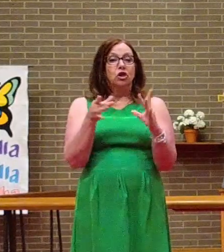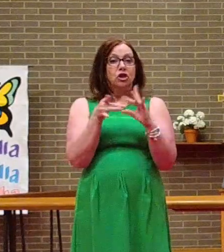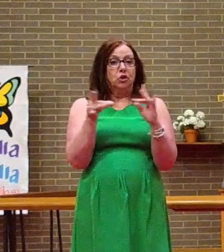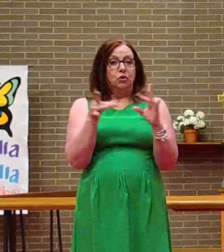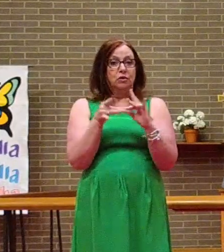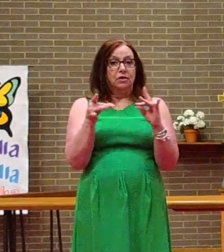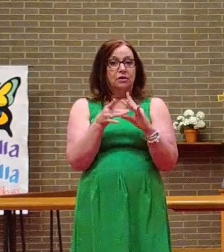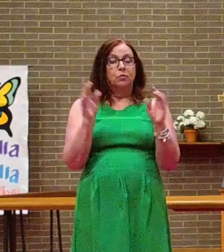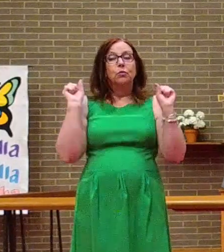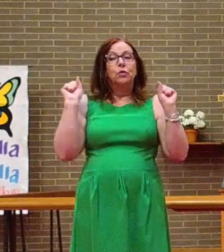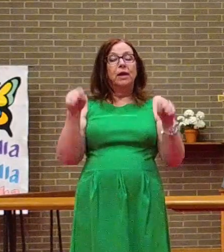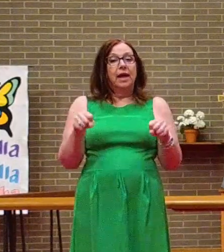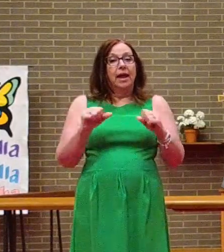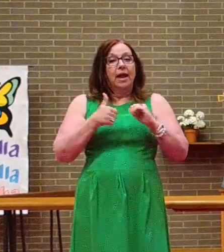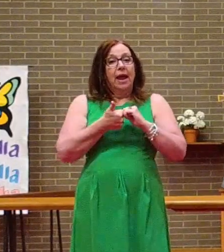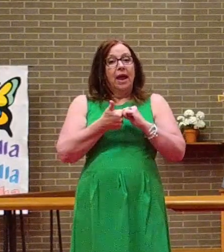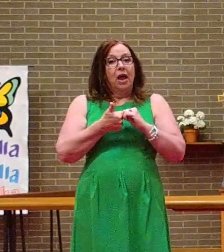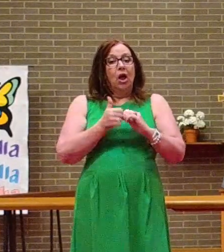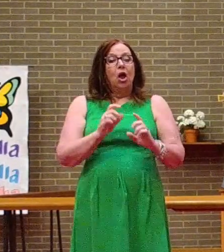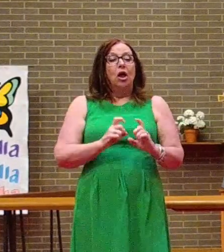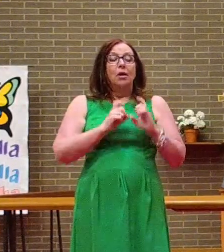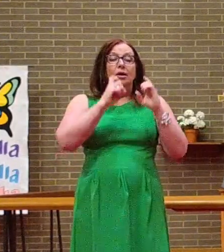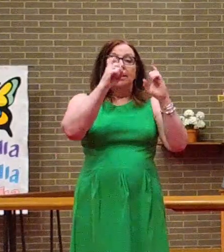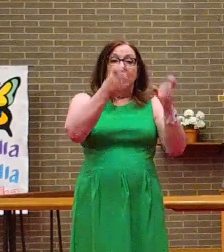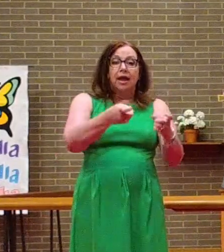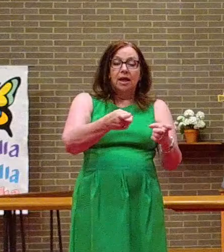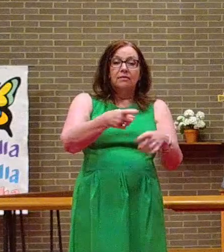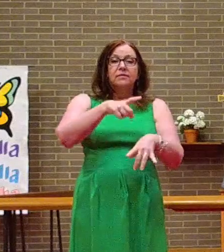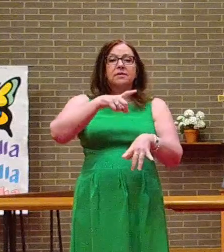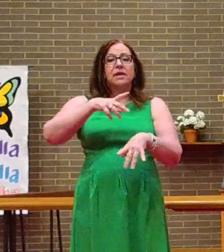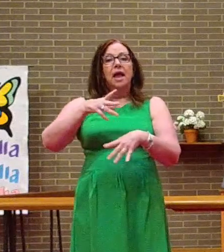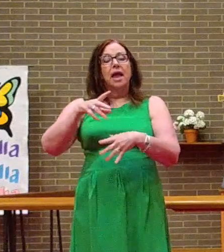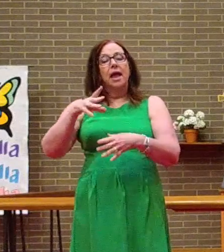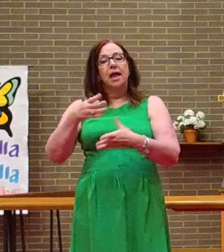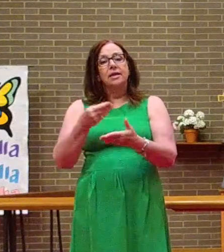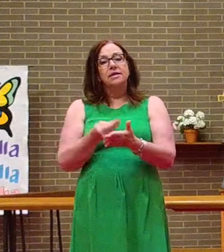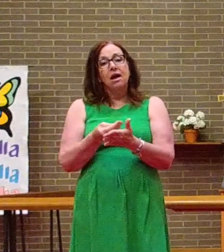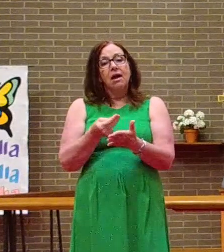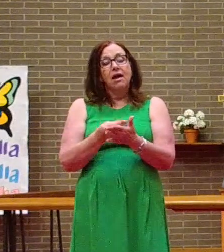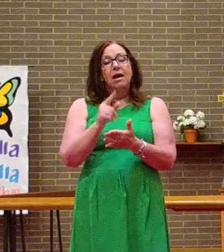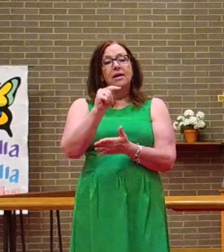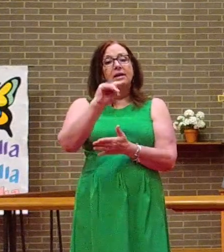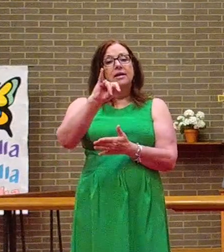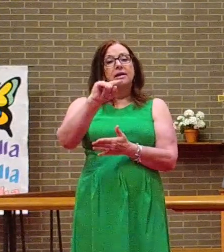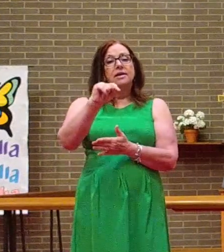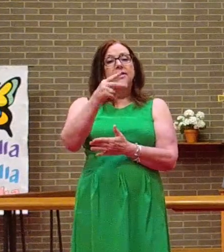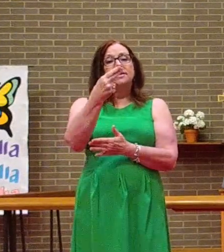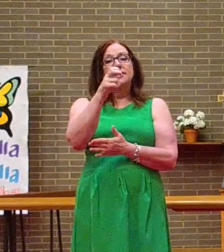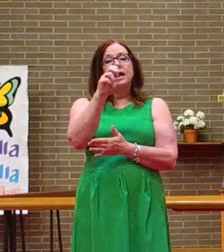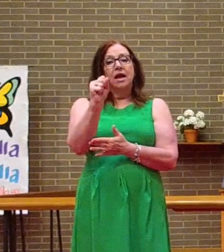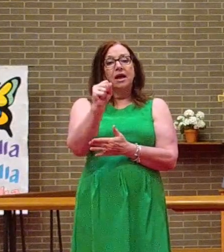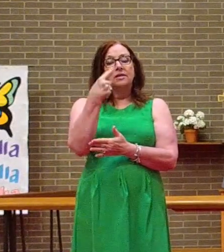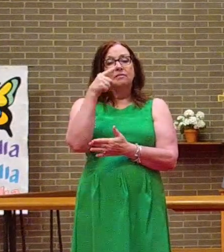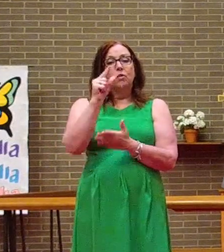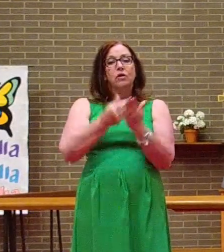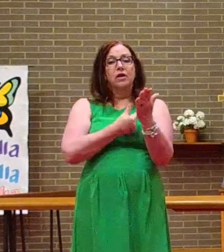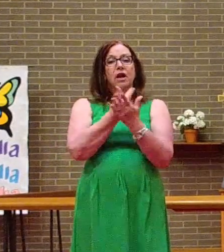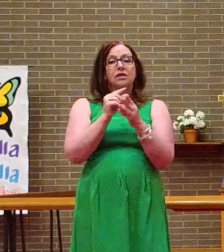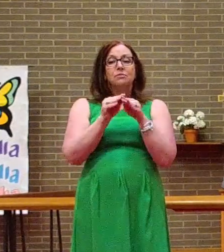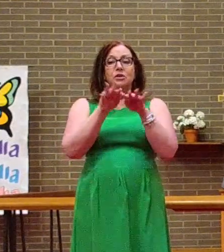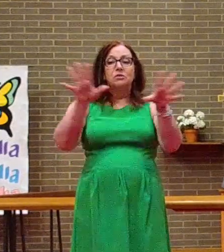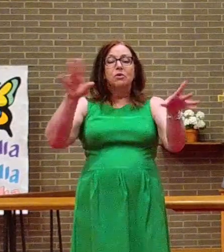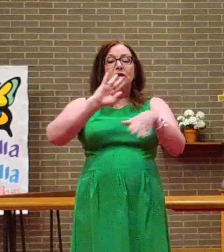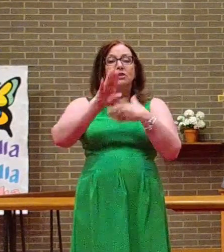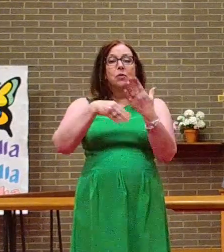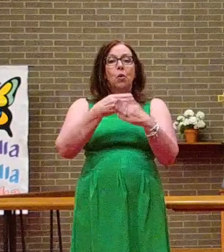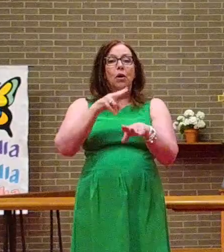we can do that through providing gifts and tithes to allow that gospel to be spread to all nations. And so you can do